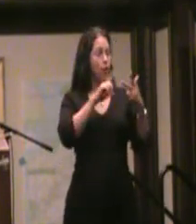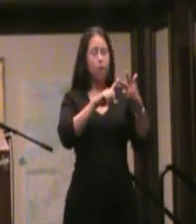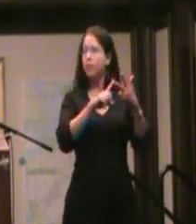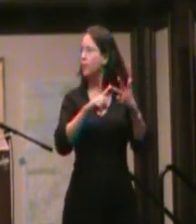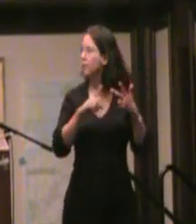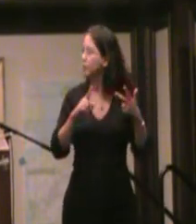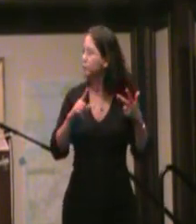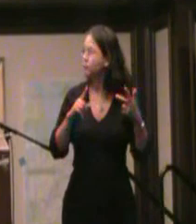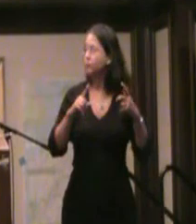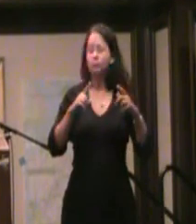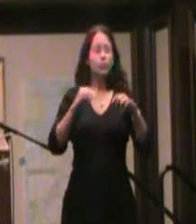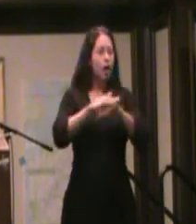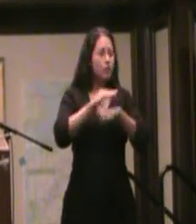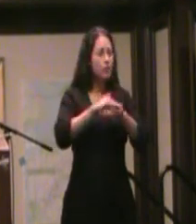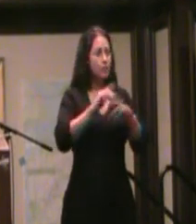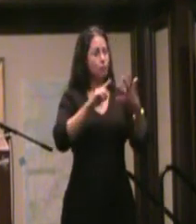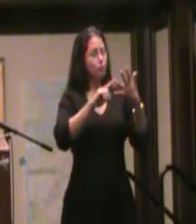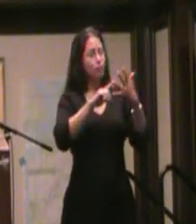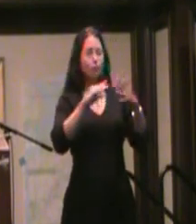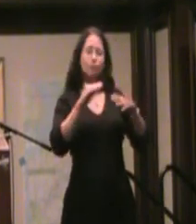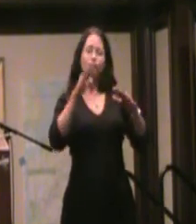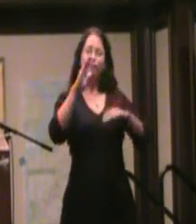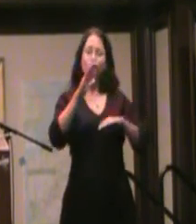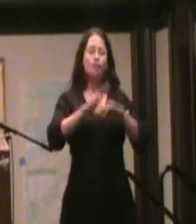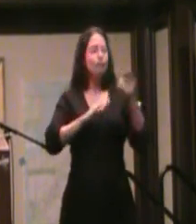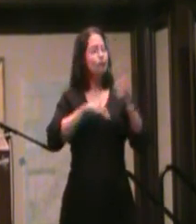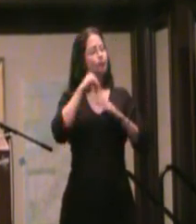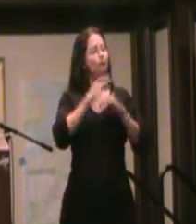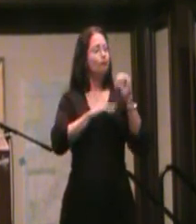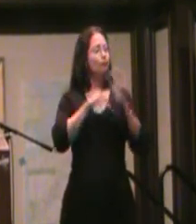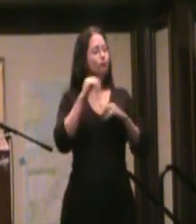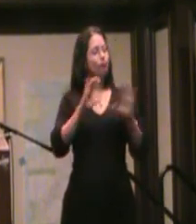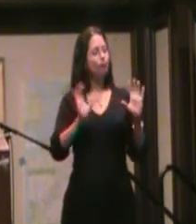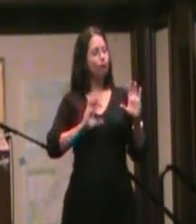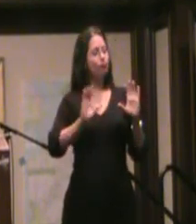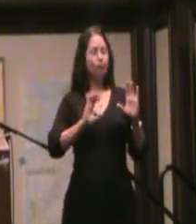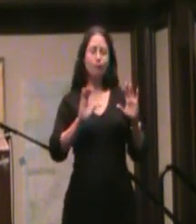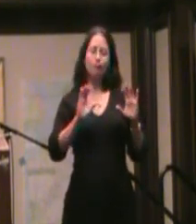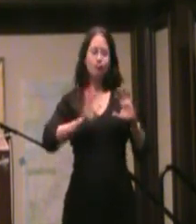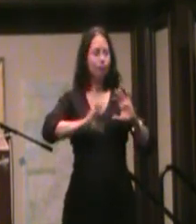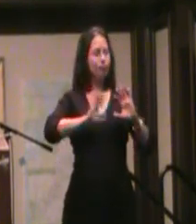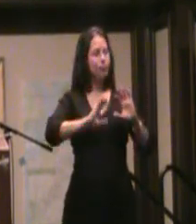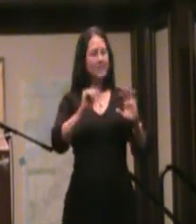sit around and talk with our friends. Or intimate. I don't have to explain that.